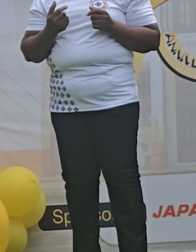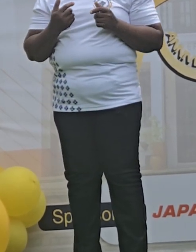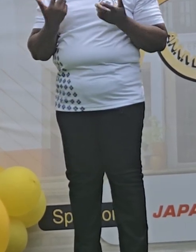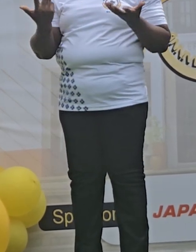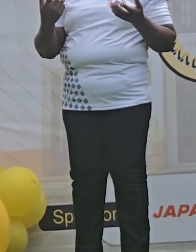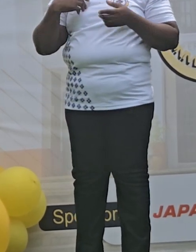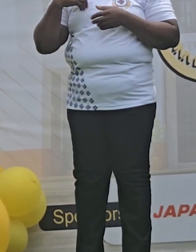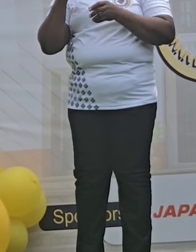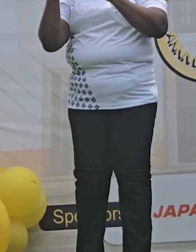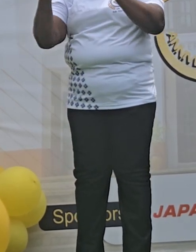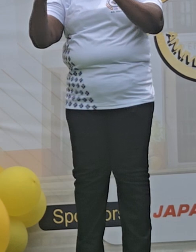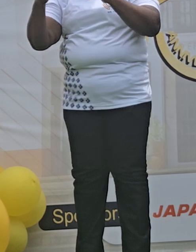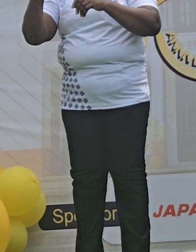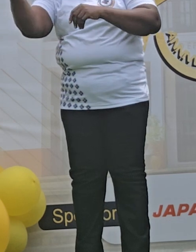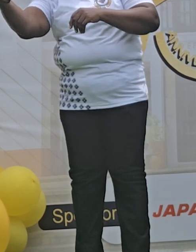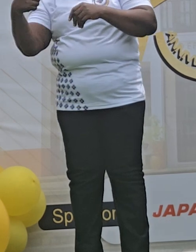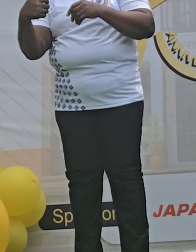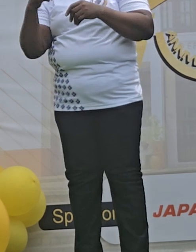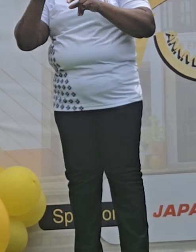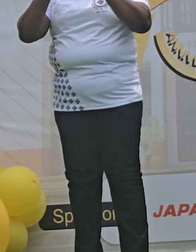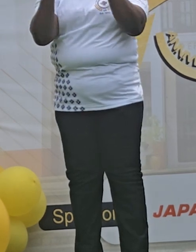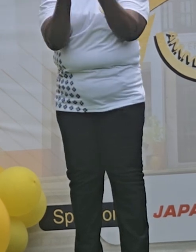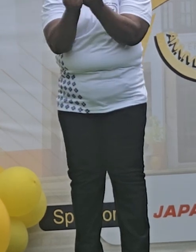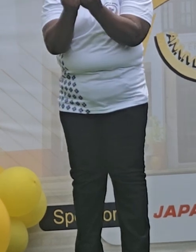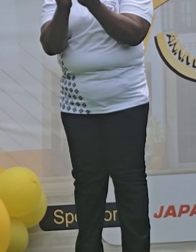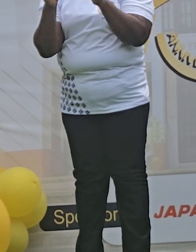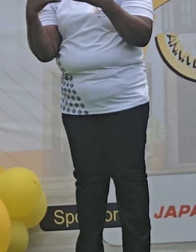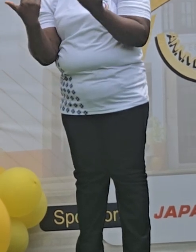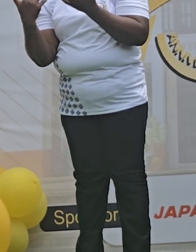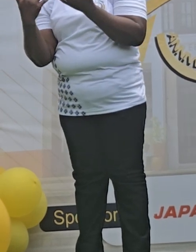units or divisions, they called on